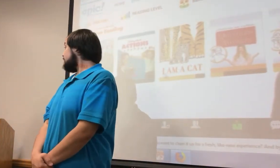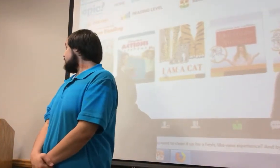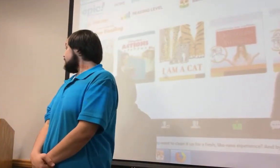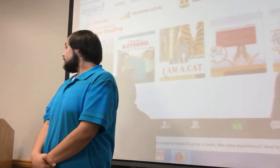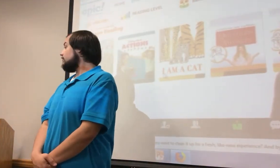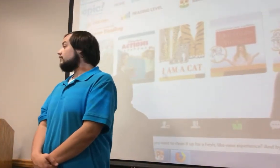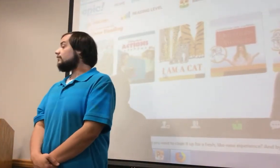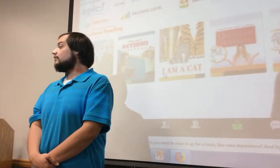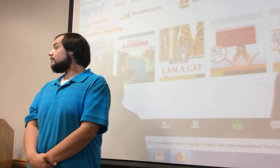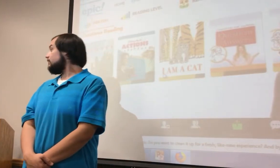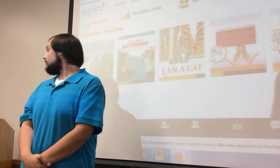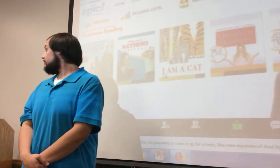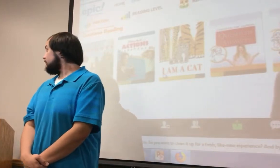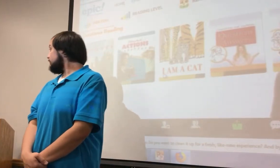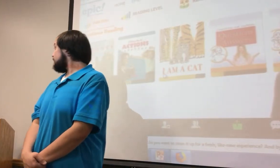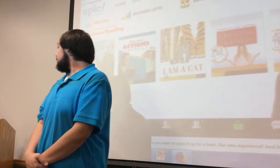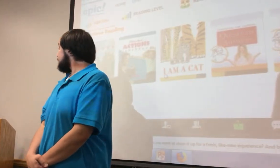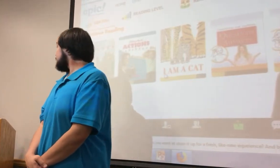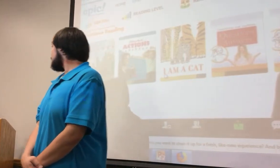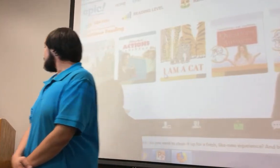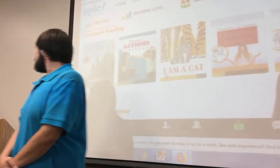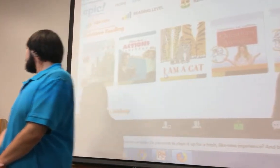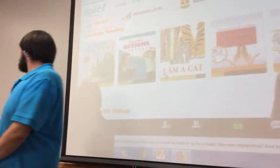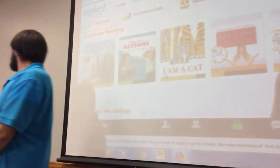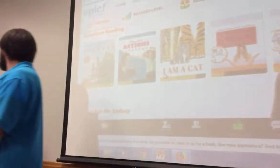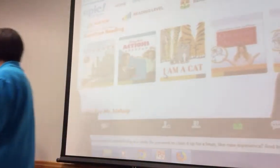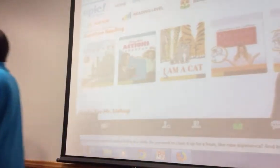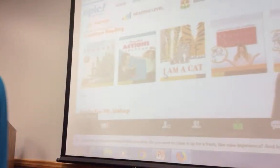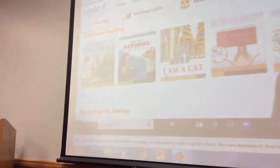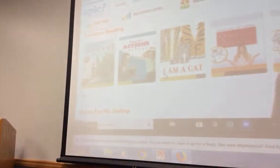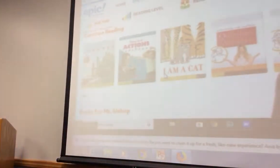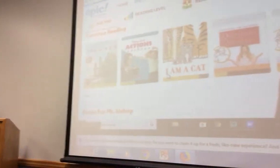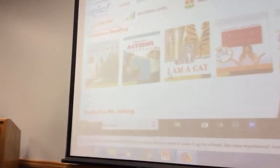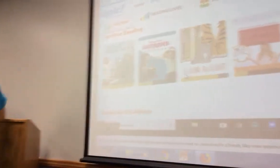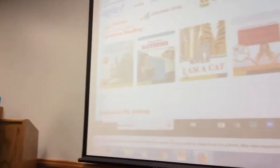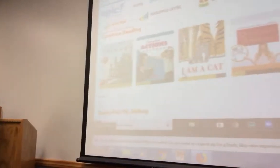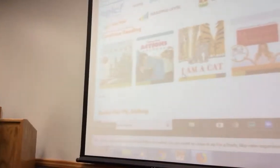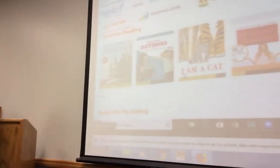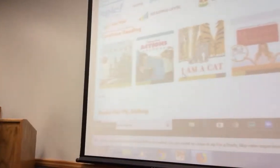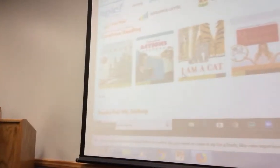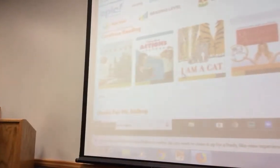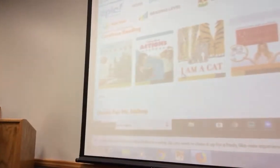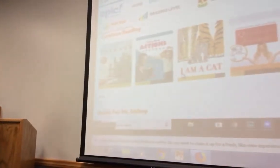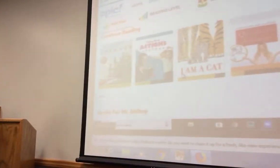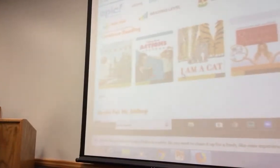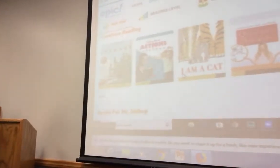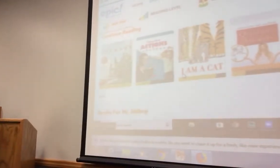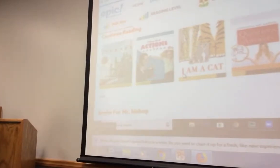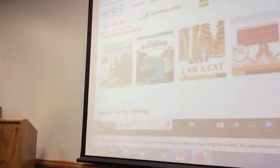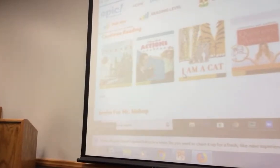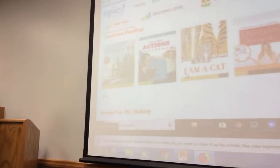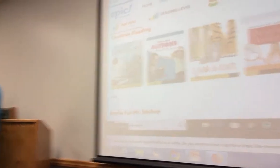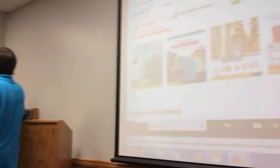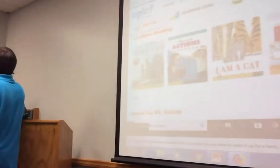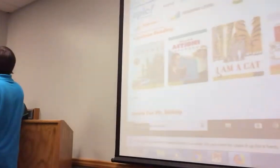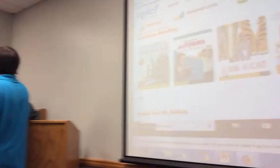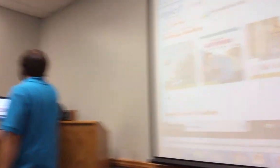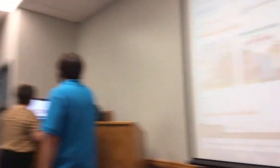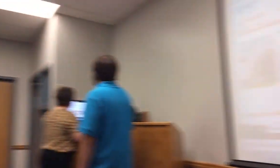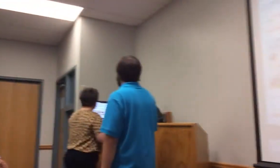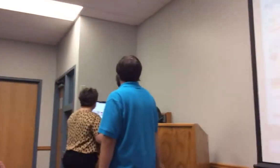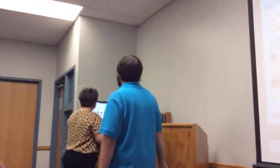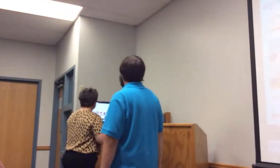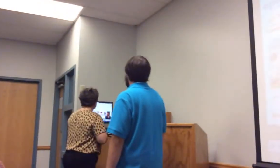Maybe should I try to communicate with him that way? Susan, you probably can't see you either.